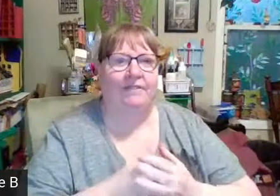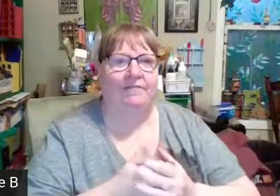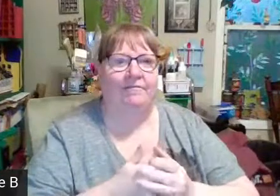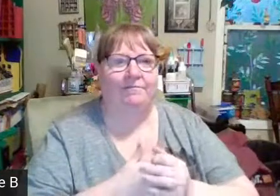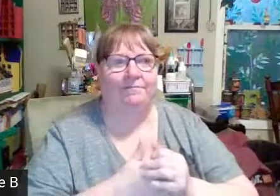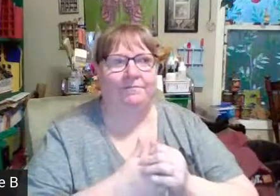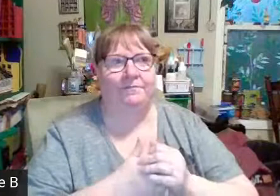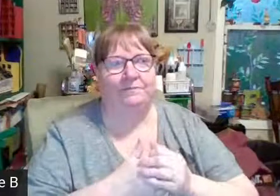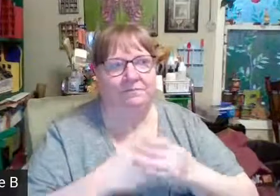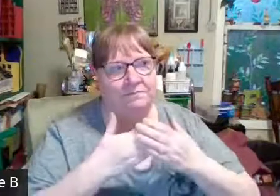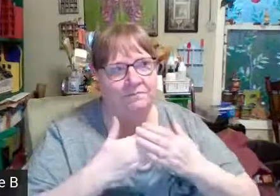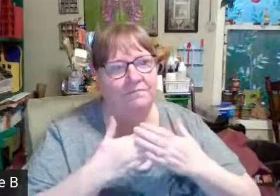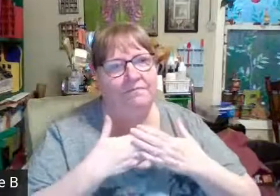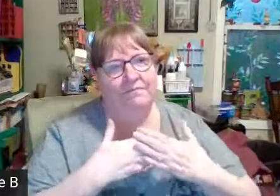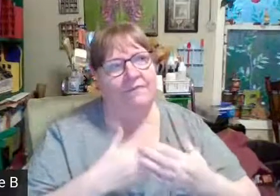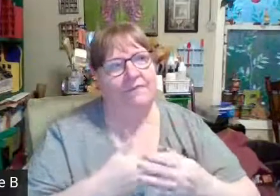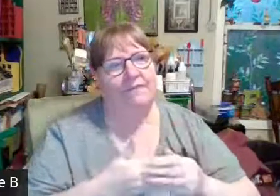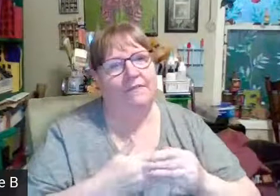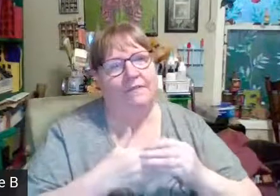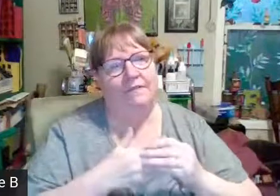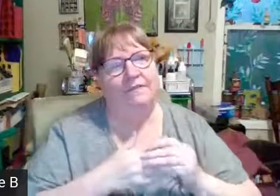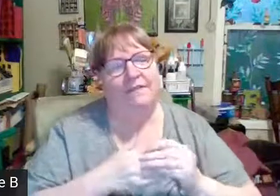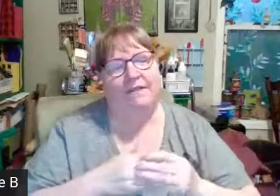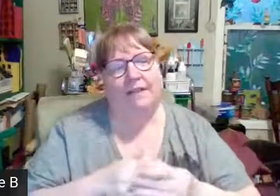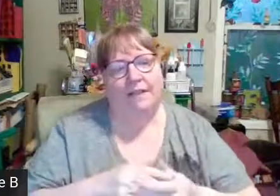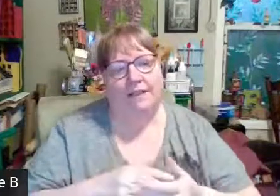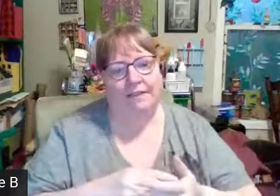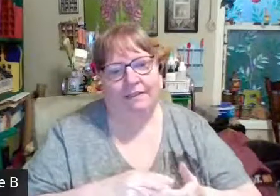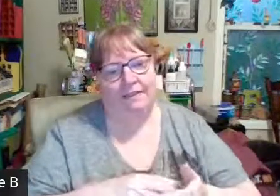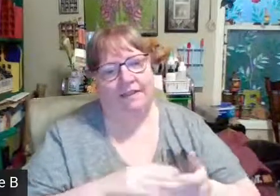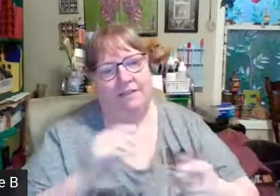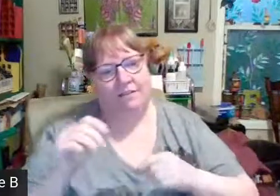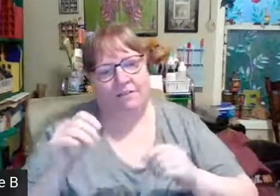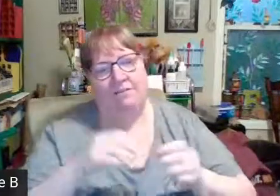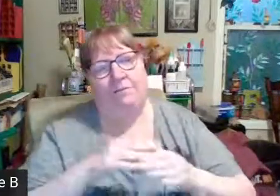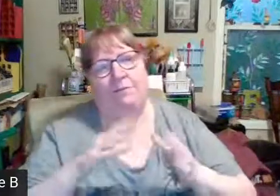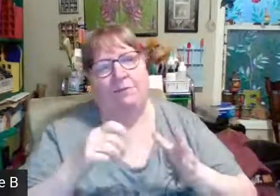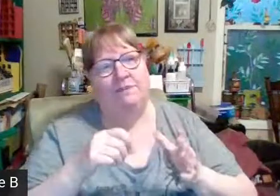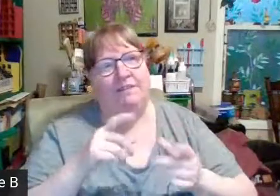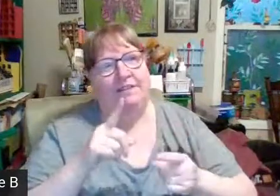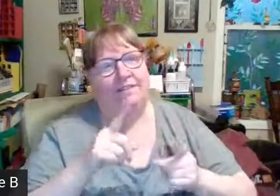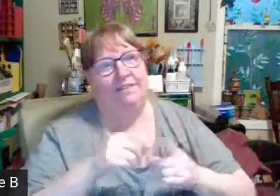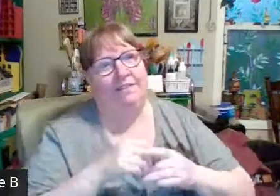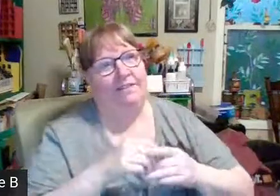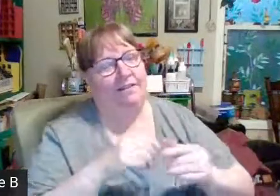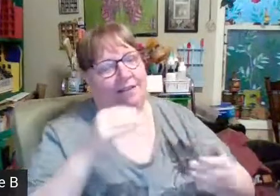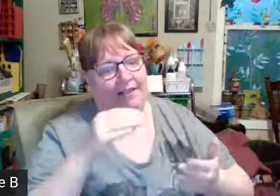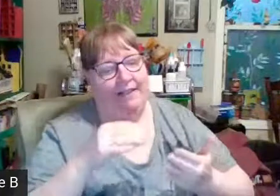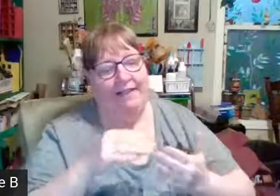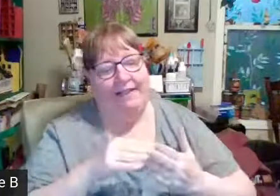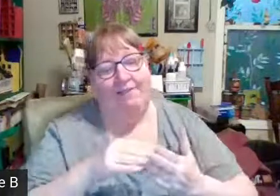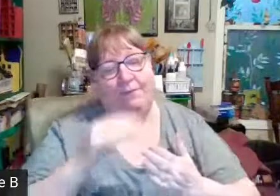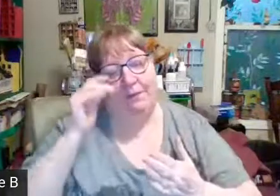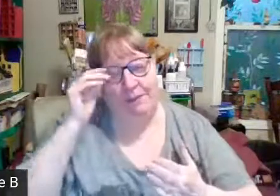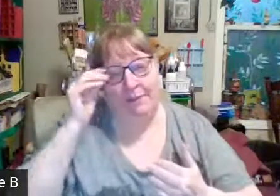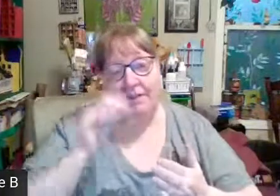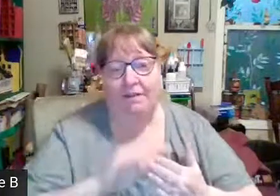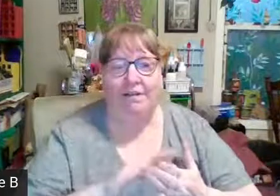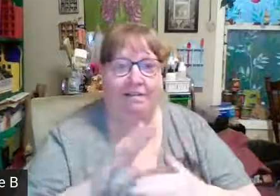And then I go into the smile list of the things that fall into your categories. Then when I'm all done and I've mailed it